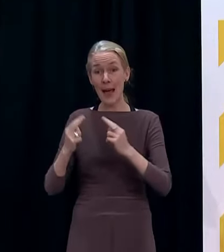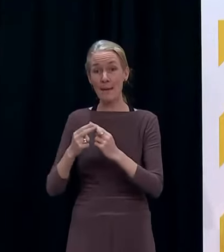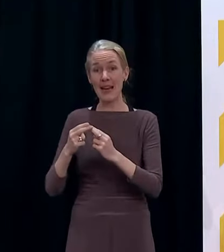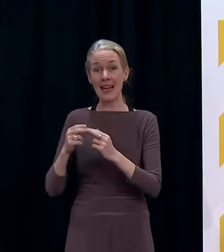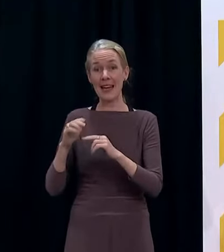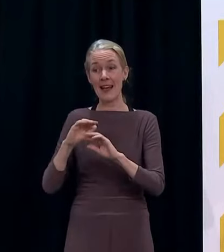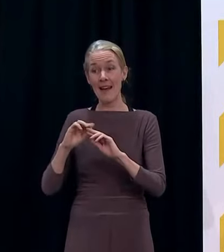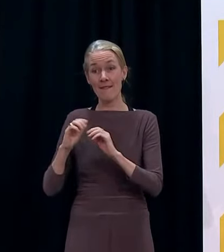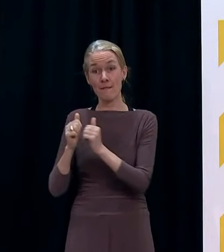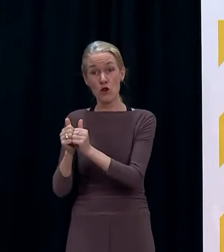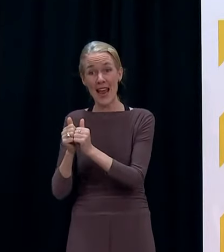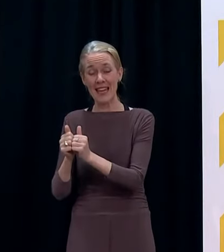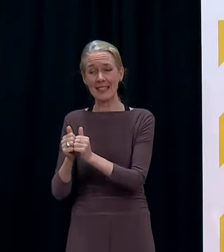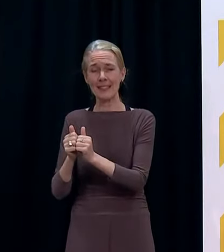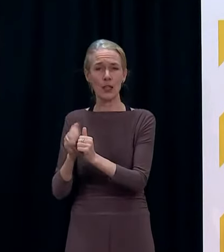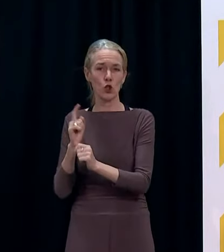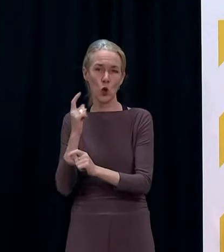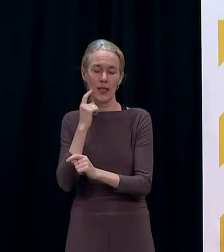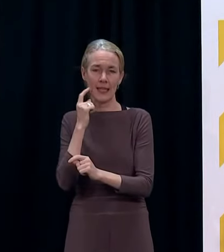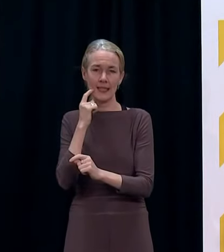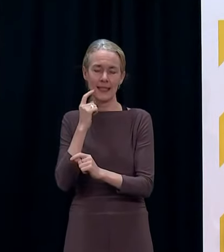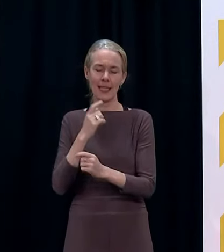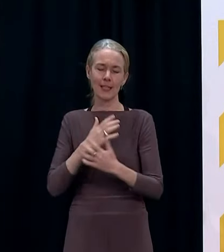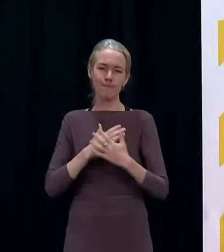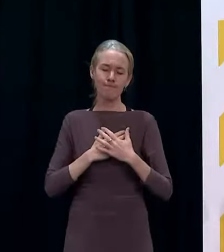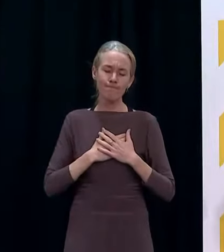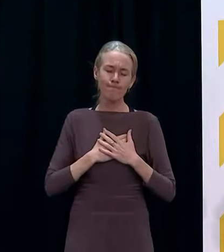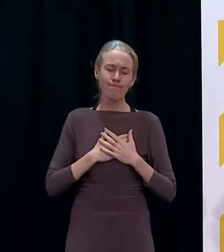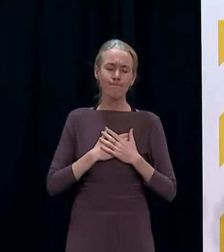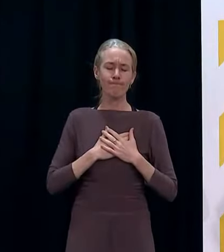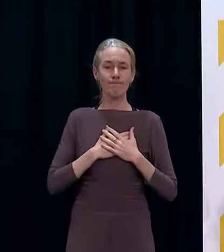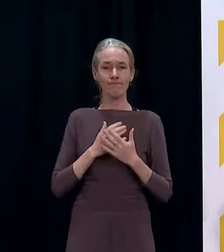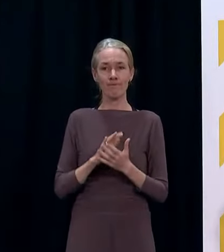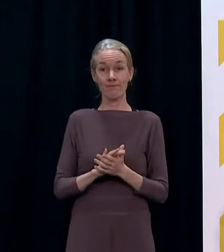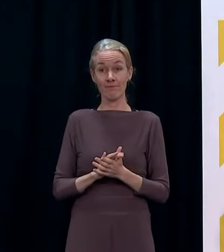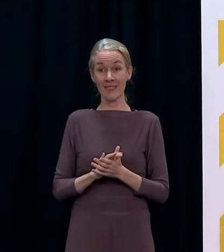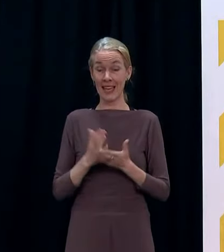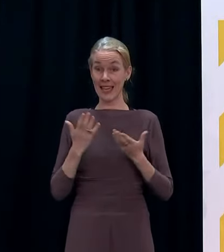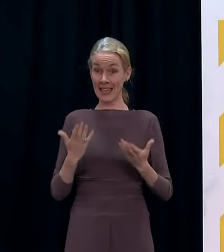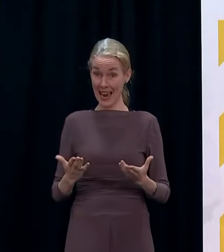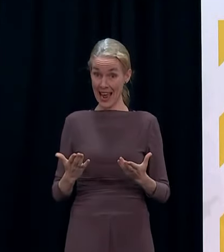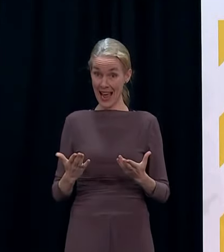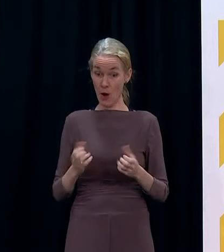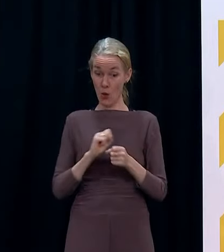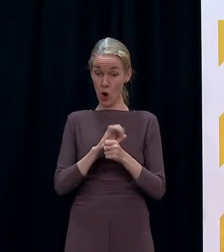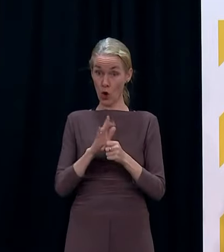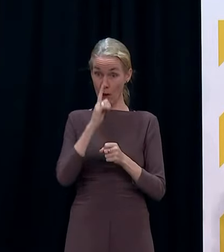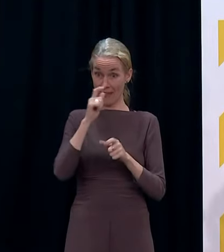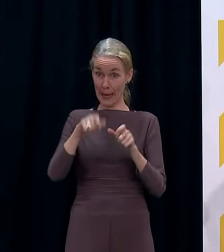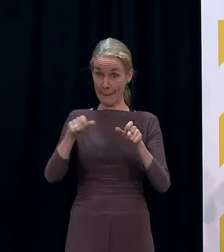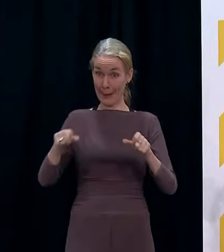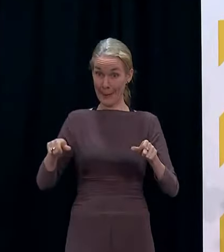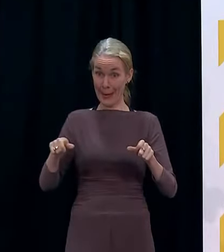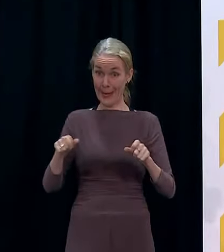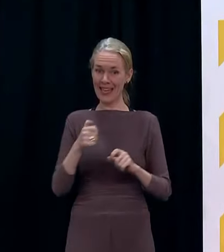It's also sobering that of the current Auckland outbreak, 6 cases are under the age of 1. All